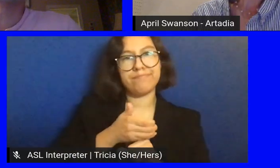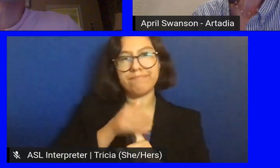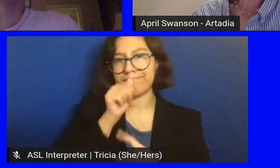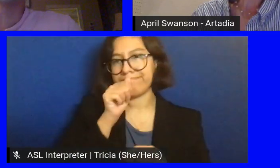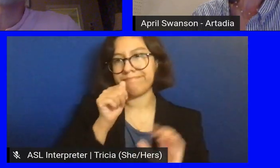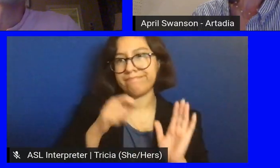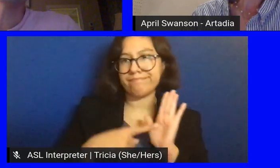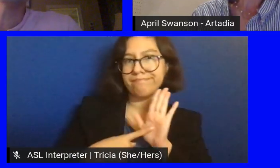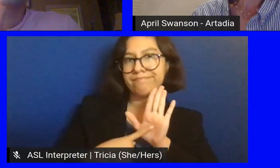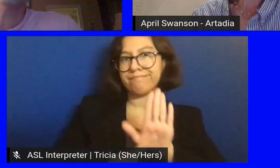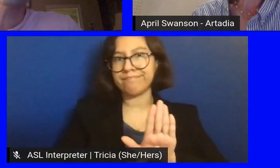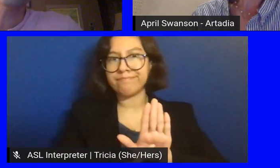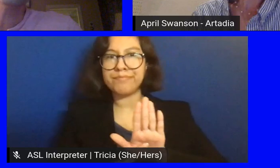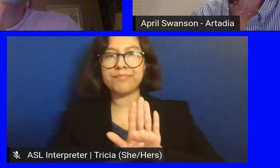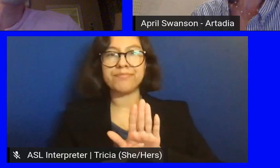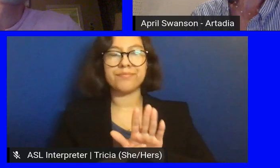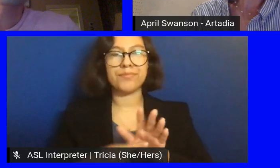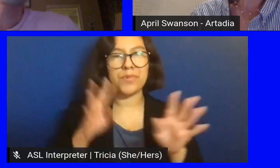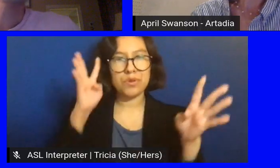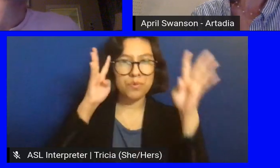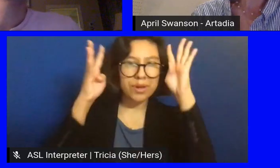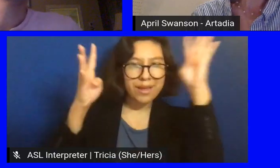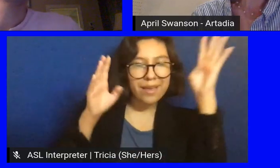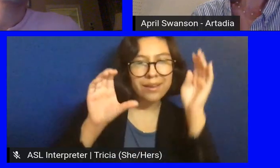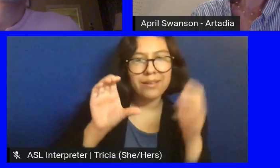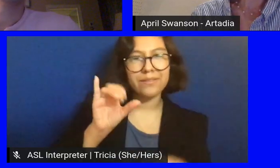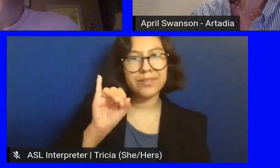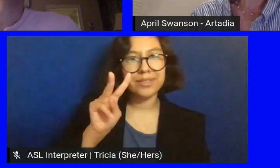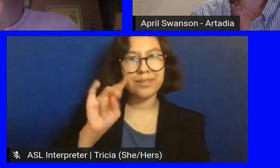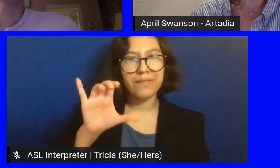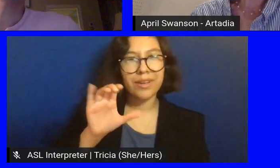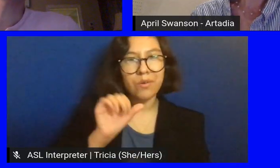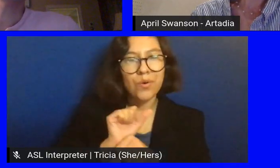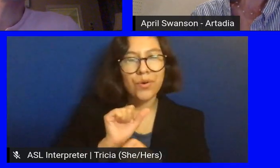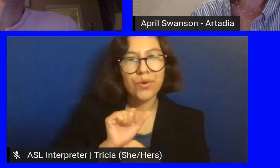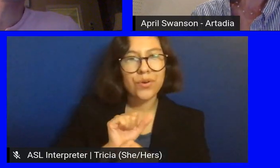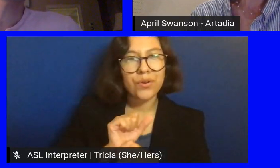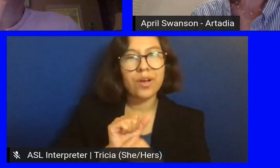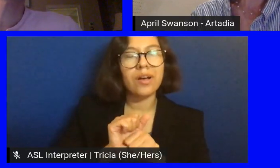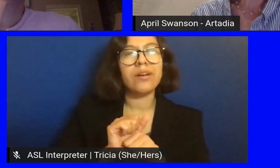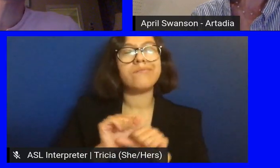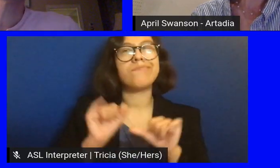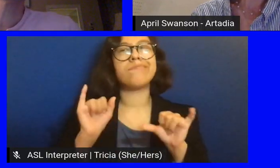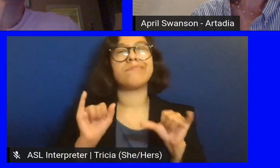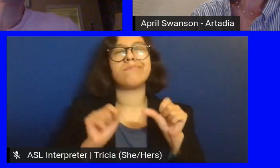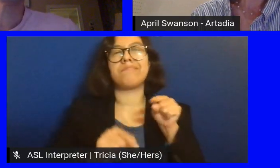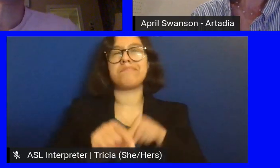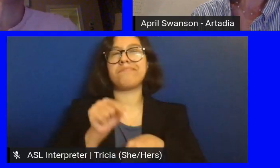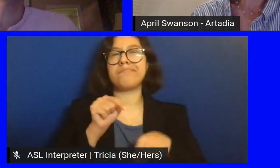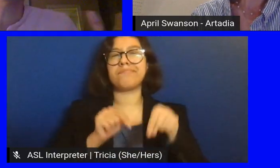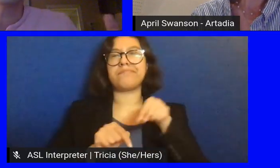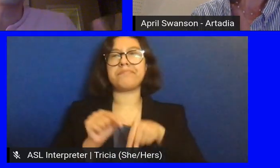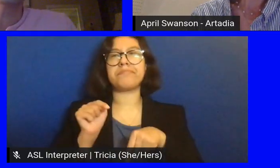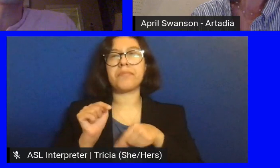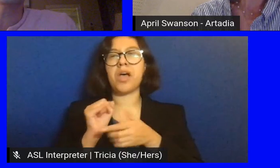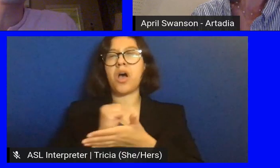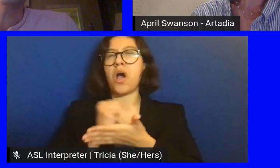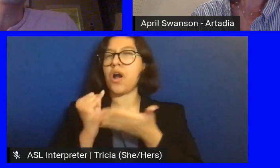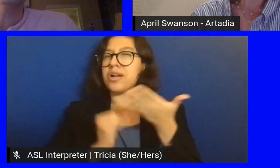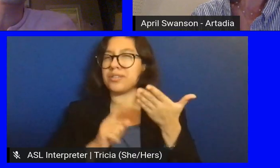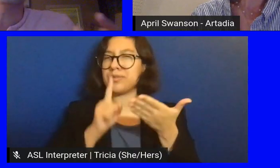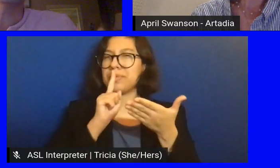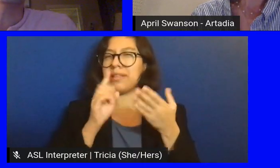do creative civic work. And we realized that artists are much more broad